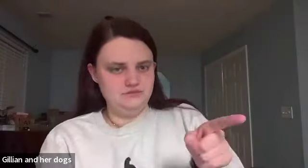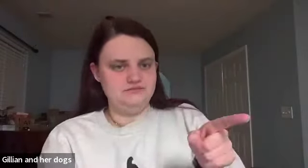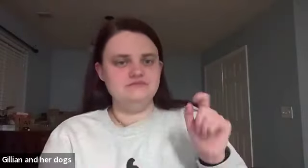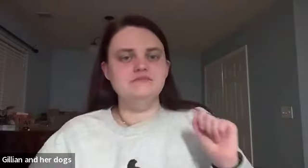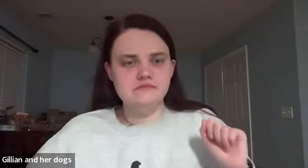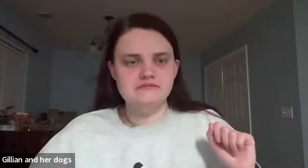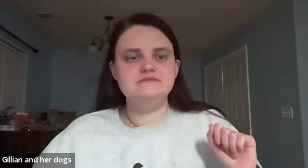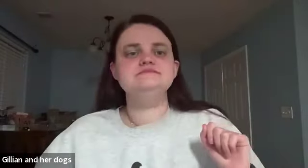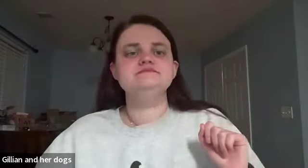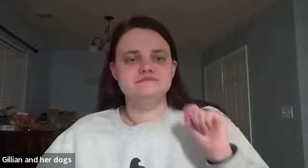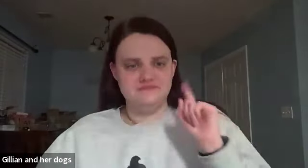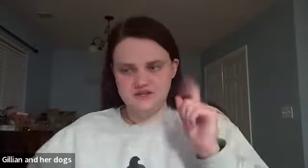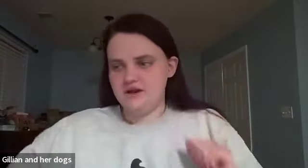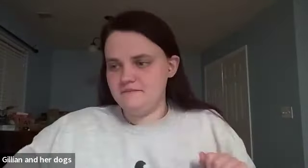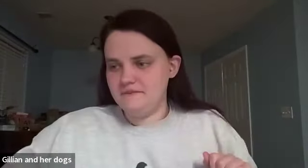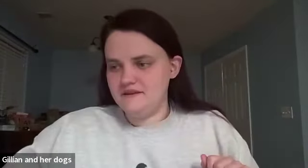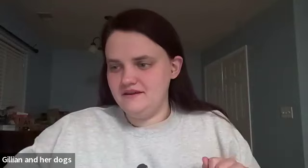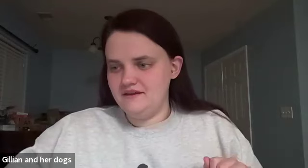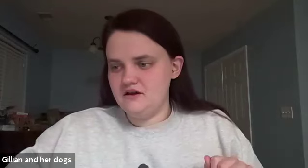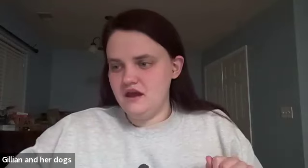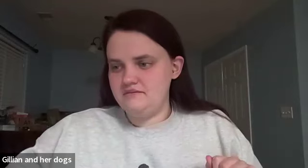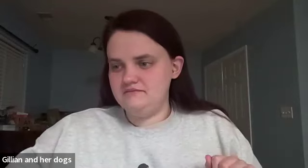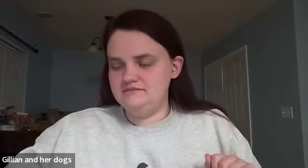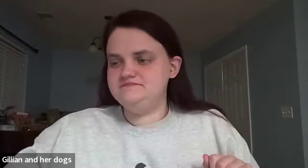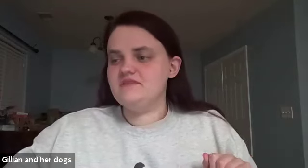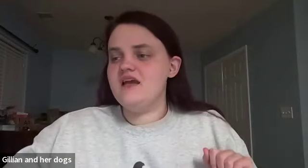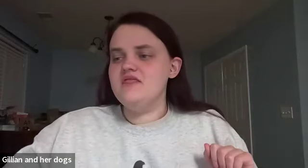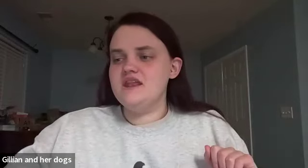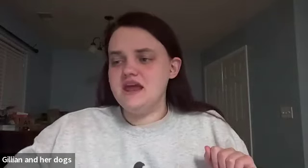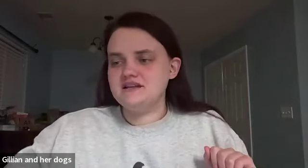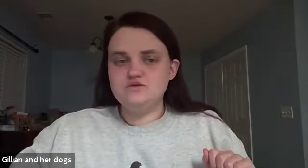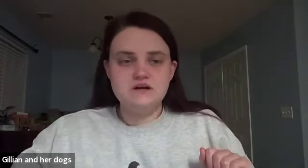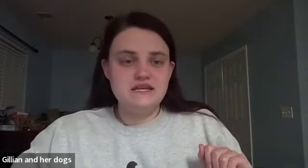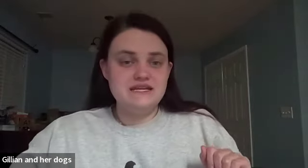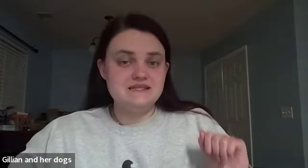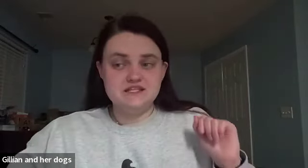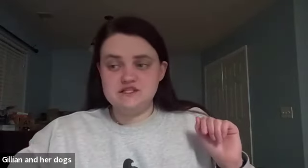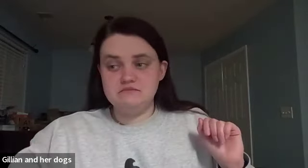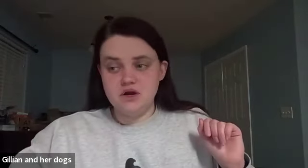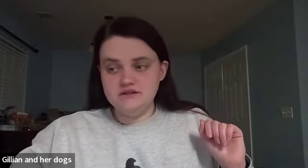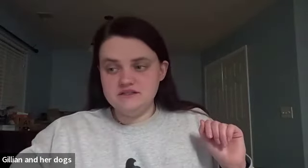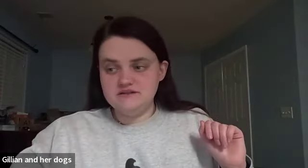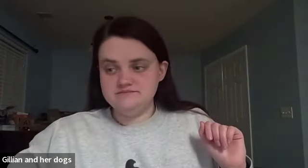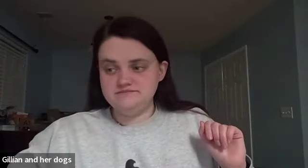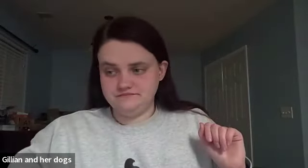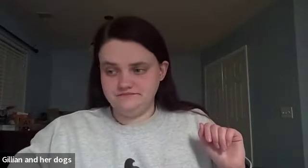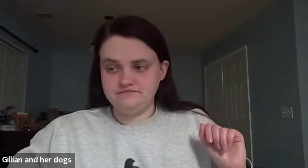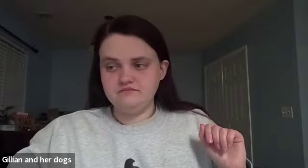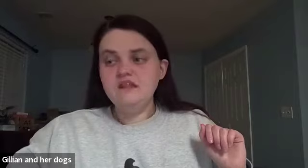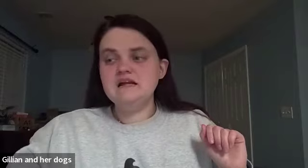you. There you go. Okay. The next one is smart.